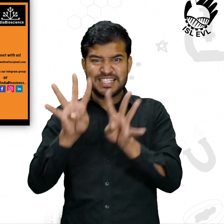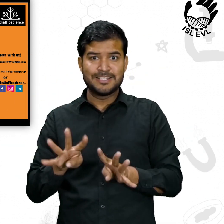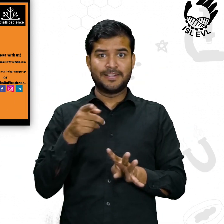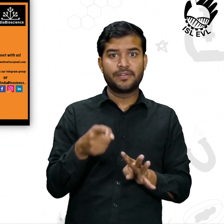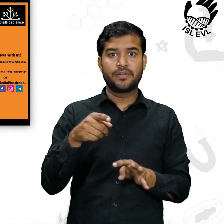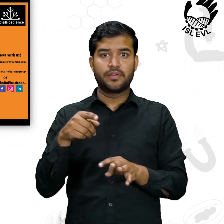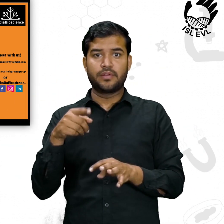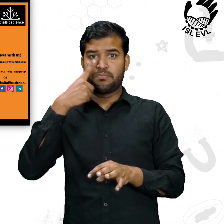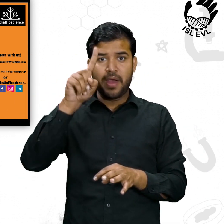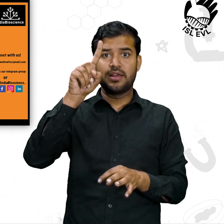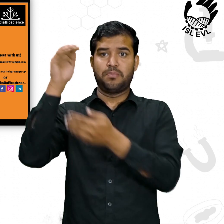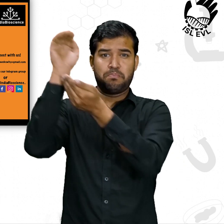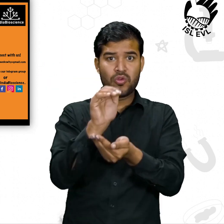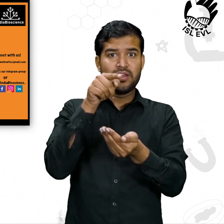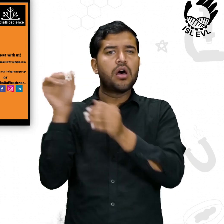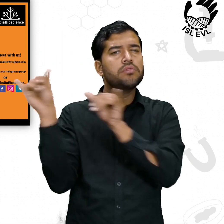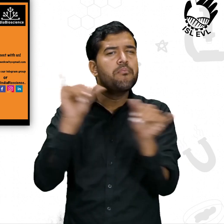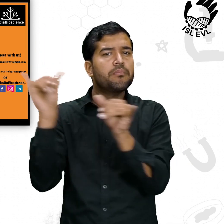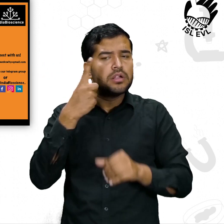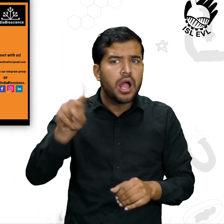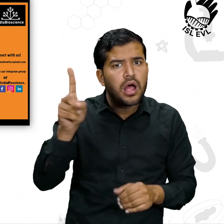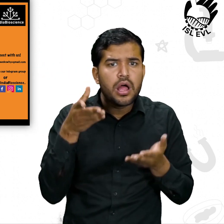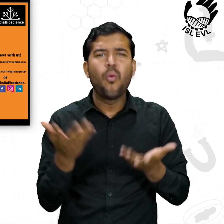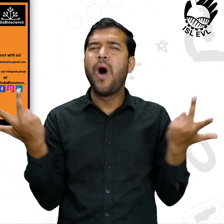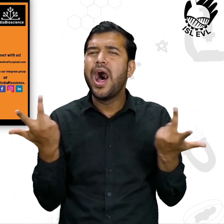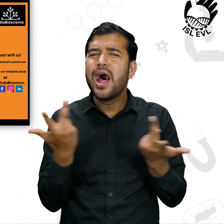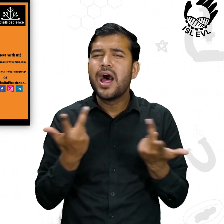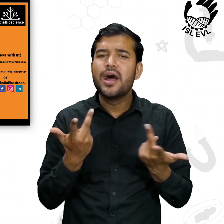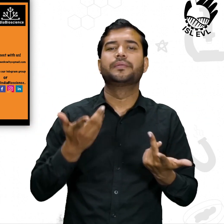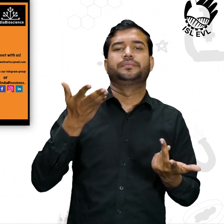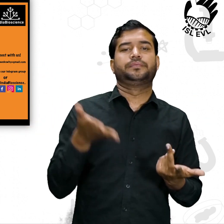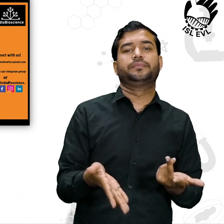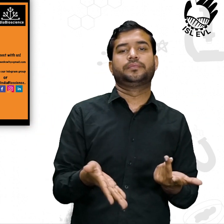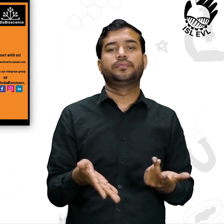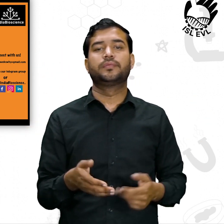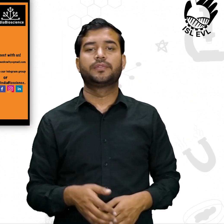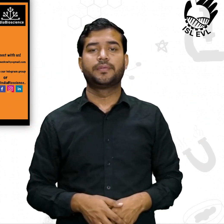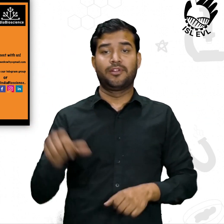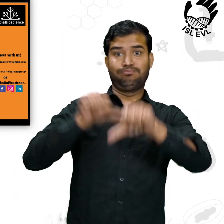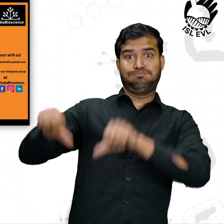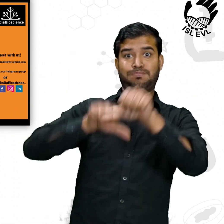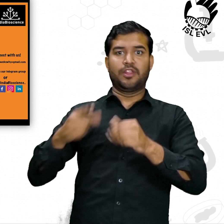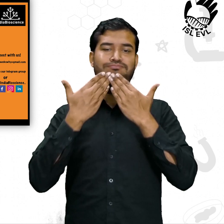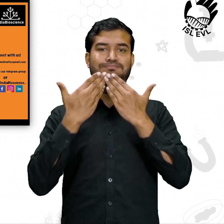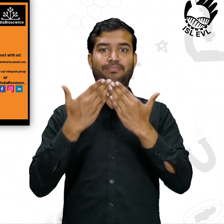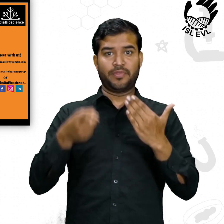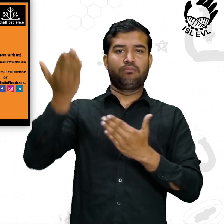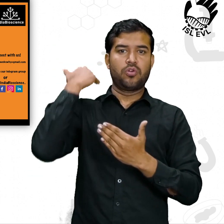tiger. Exactly. So now you can recall from your science book why baby tigers look like their parents. I'll